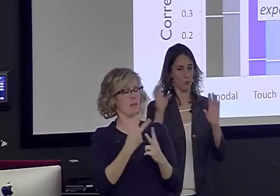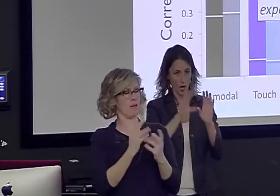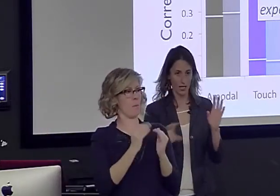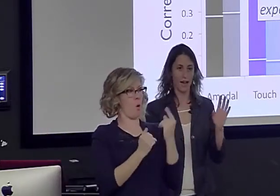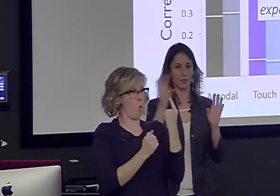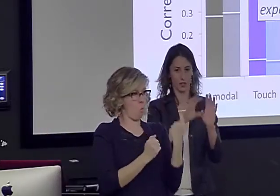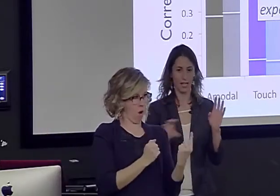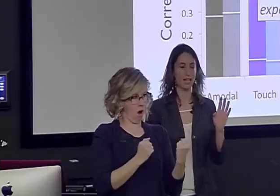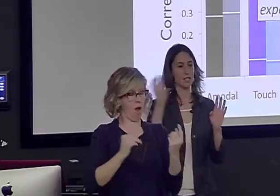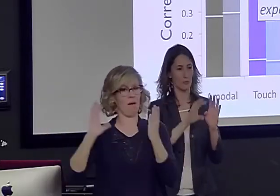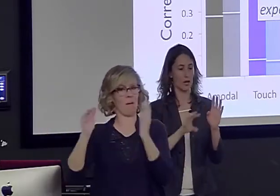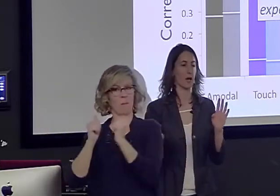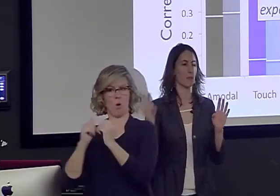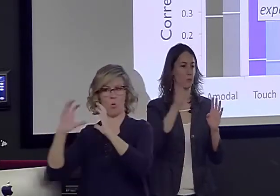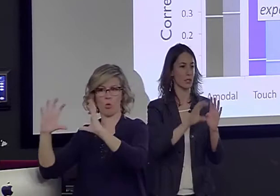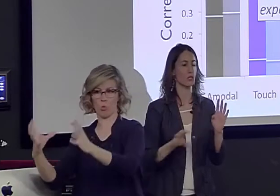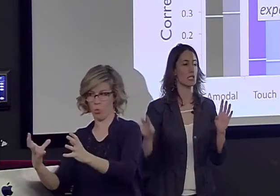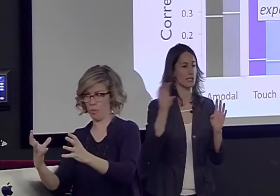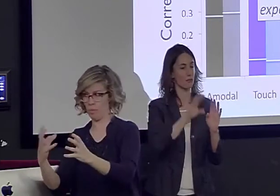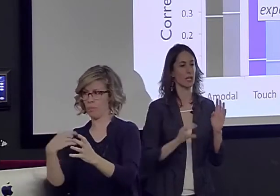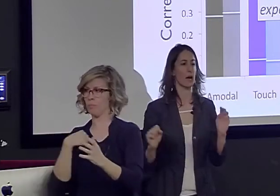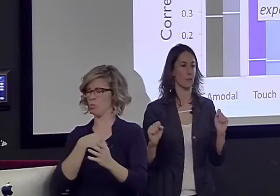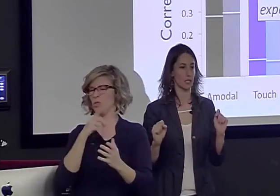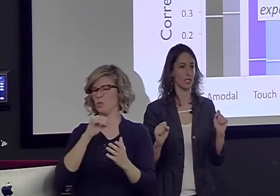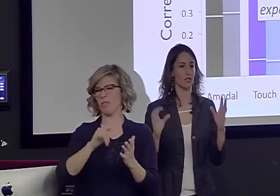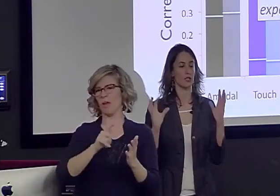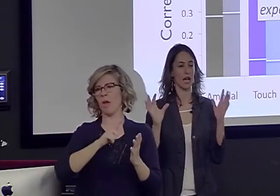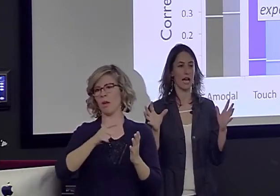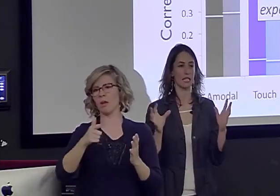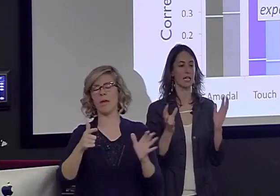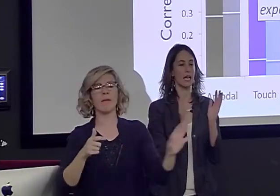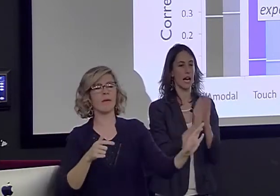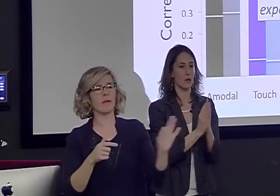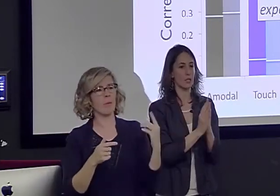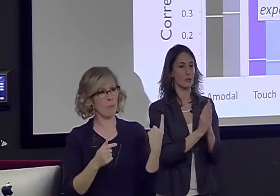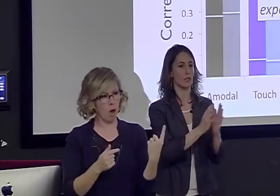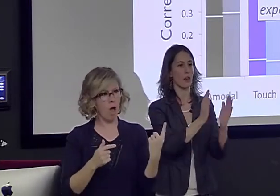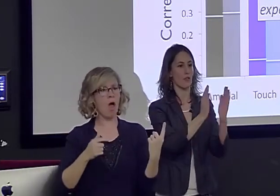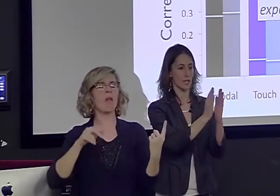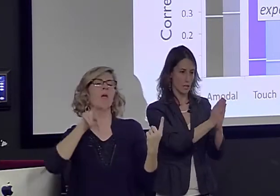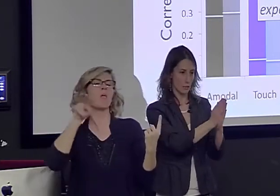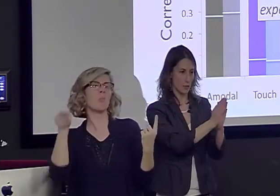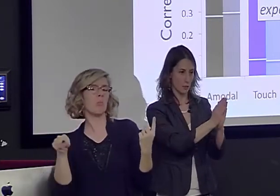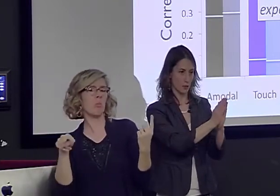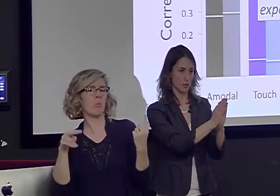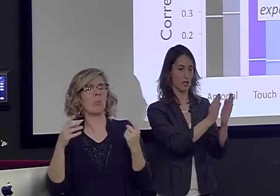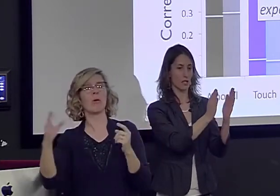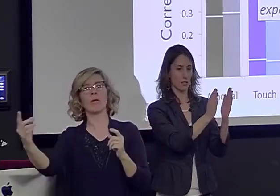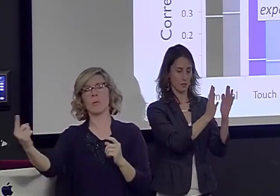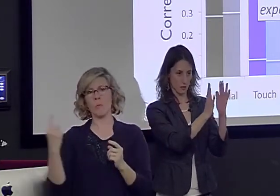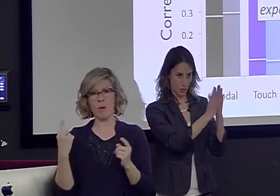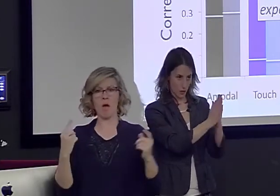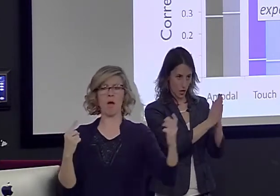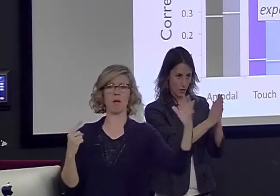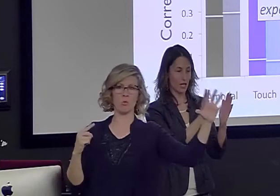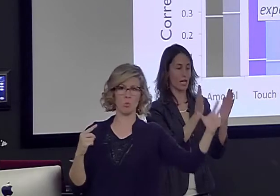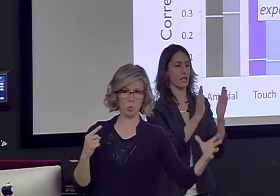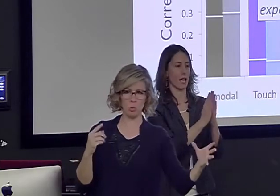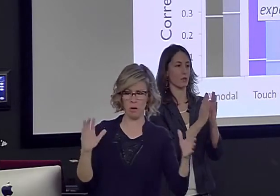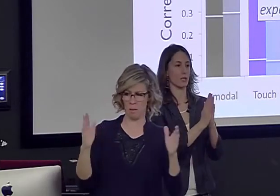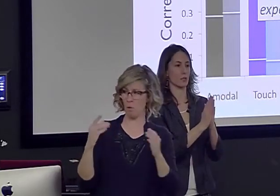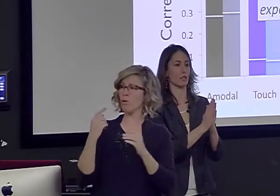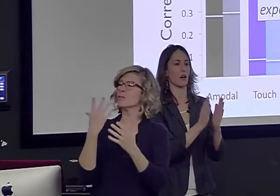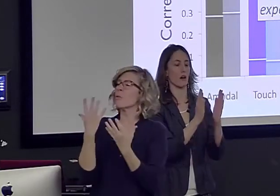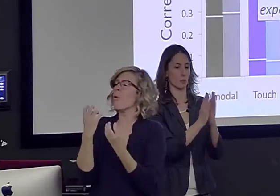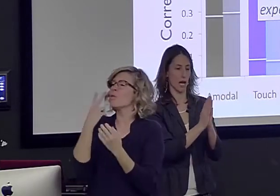basically, one after the next. We do this leave one out procedure to ask how similar are the sighted people to each other, and